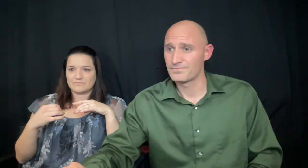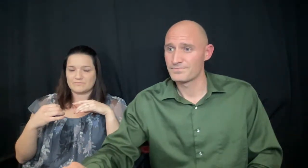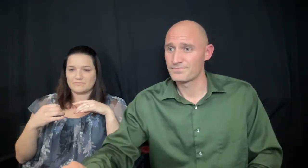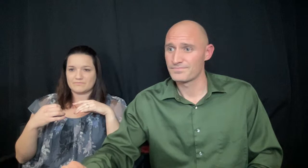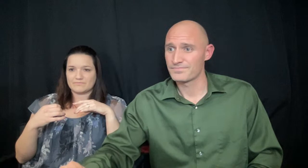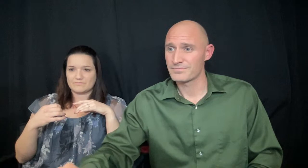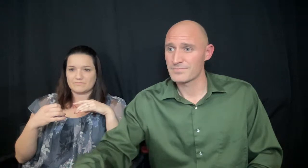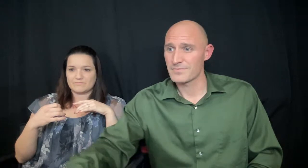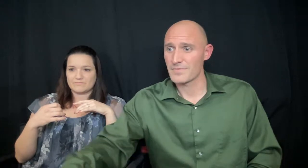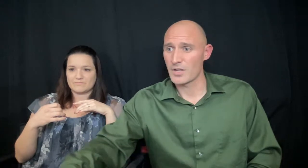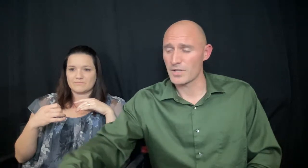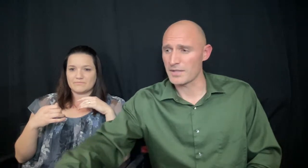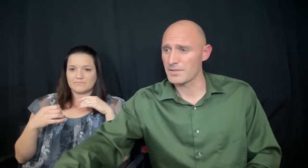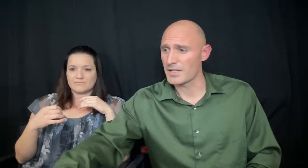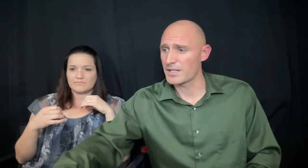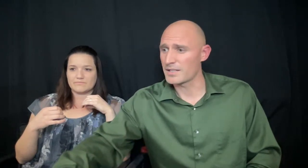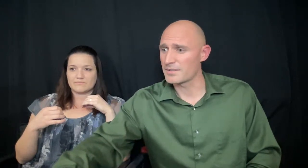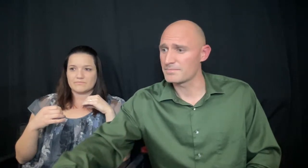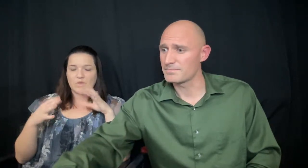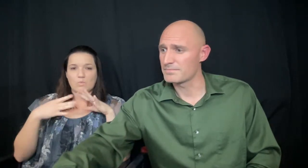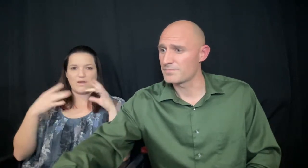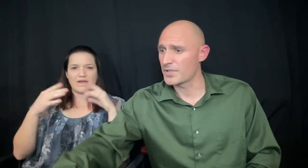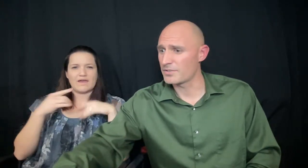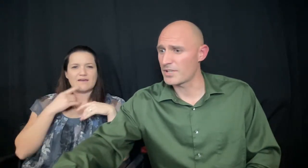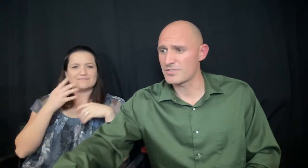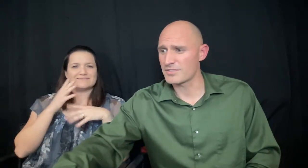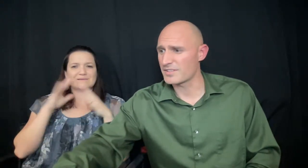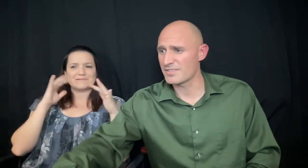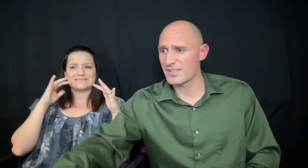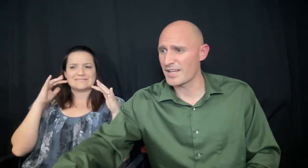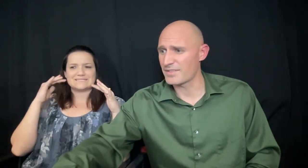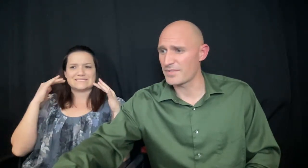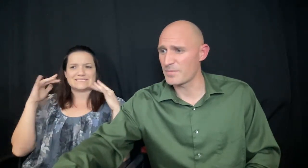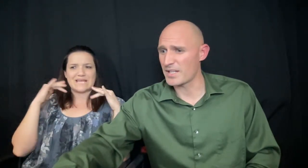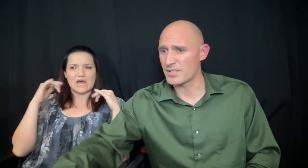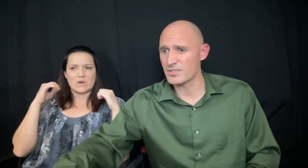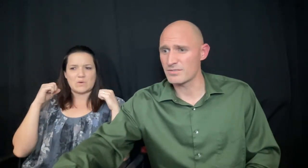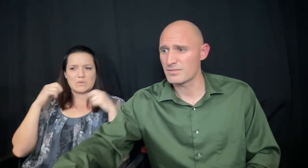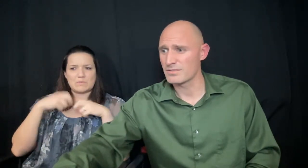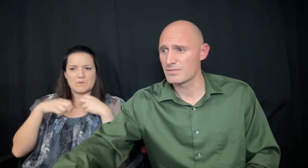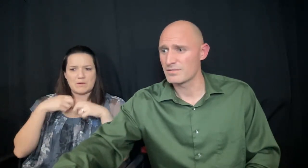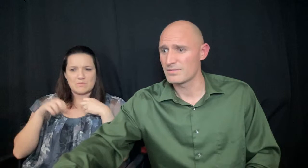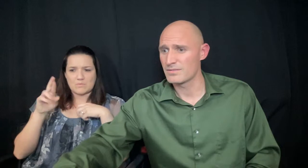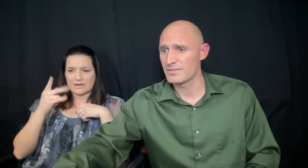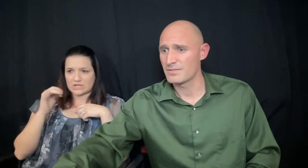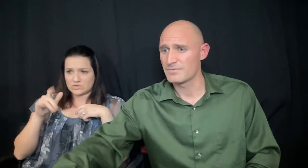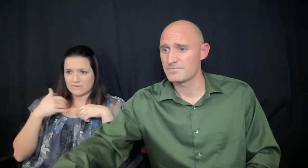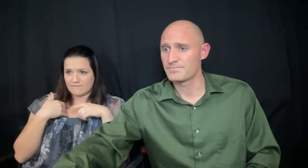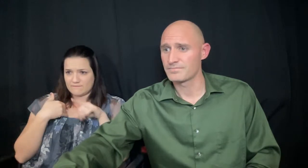feedback. Okay. No, Rachel doesn't have the feedback issue. It's still